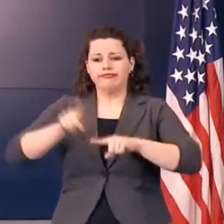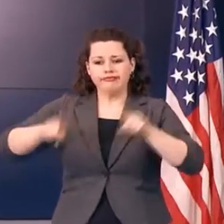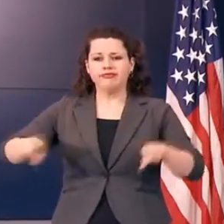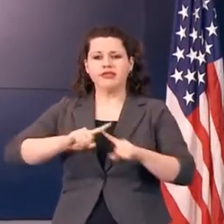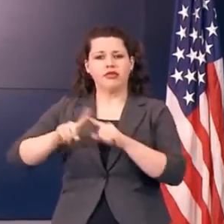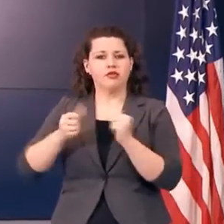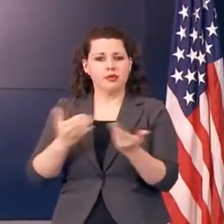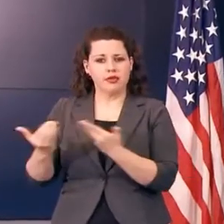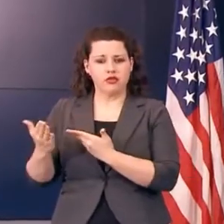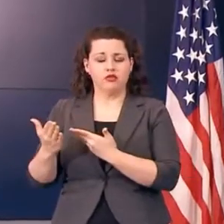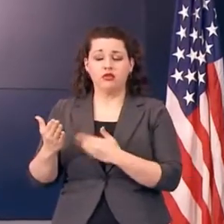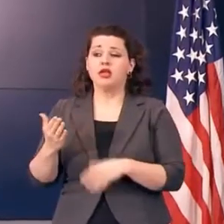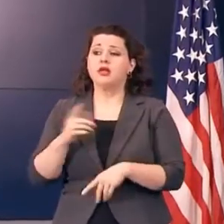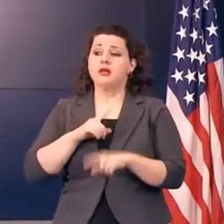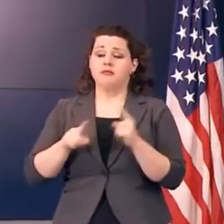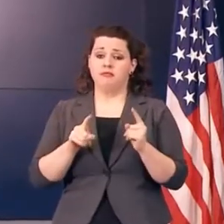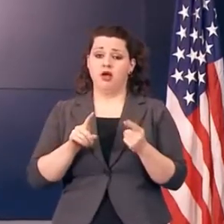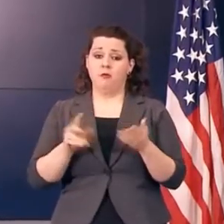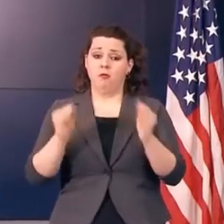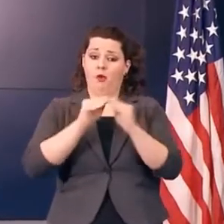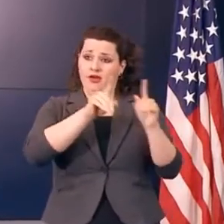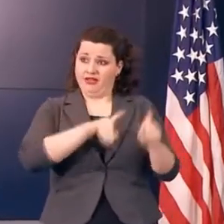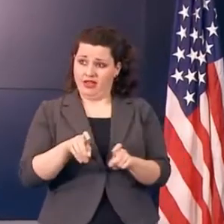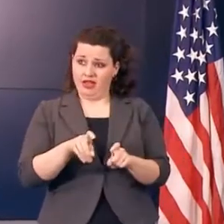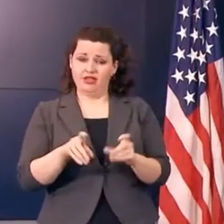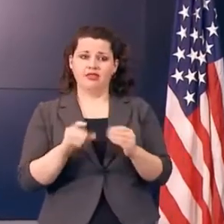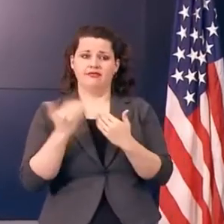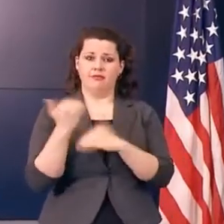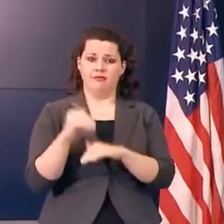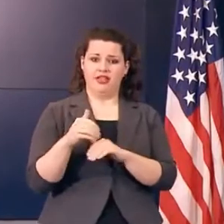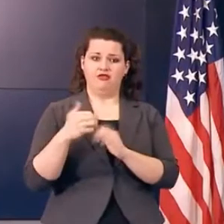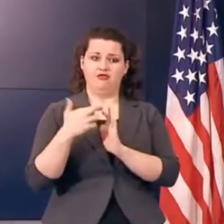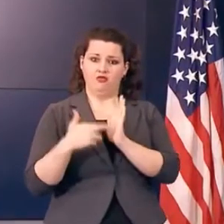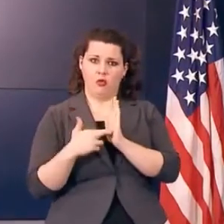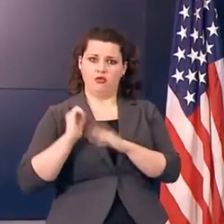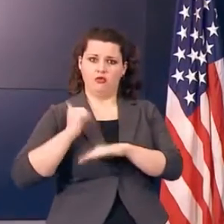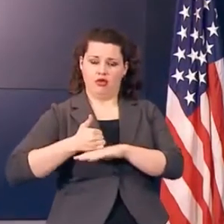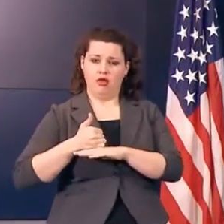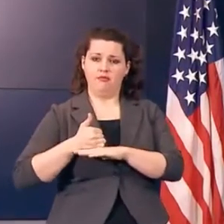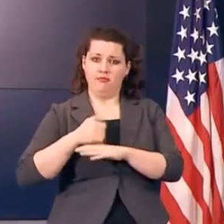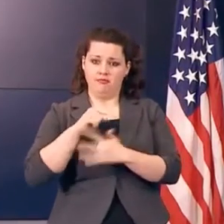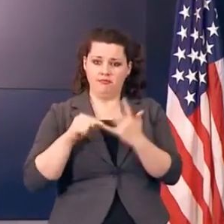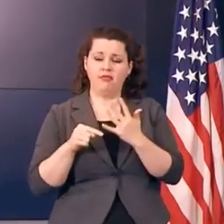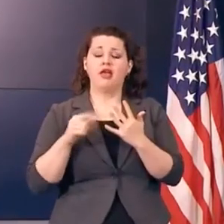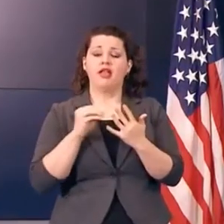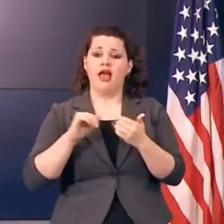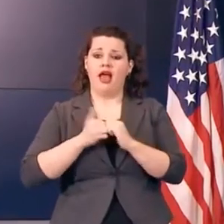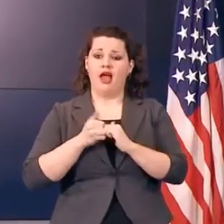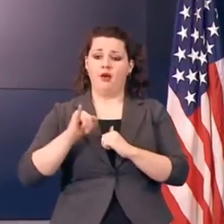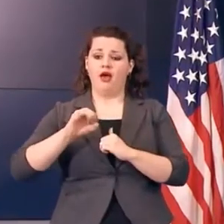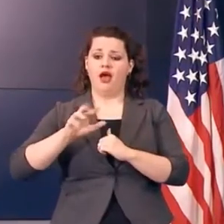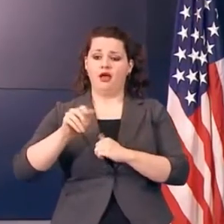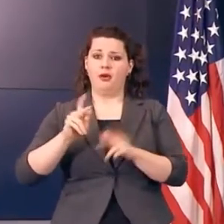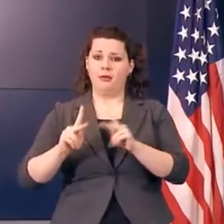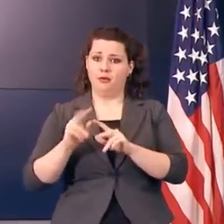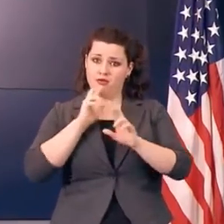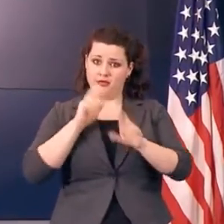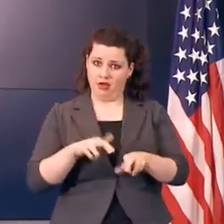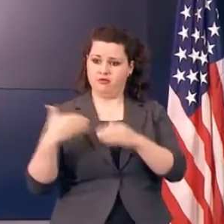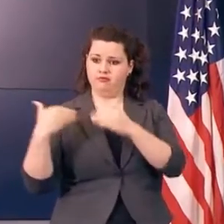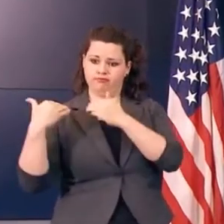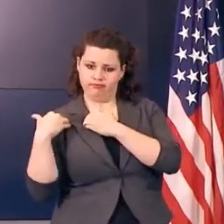we are able, with the additional testing capacity, with the mitigation efforts that we put in place, and the way that Iowans responded, we